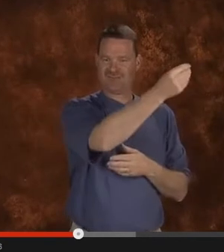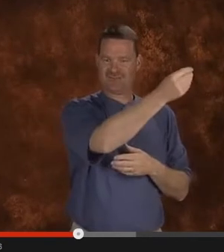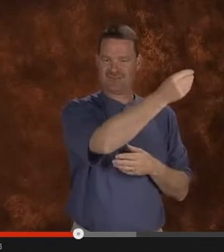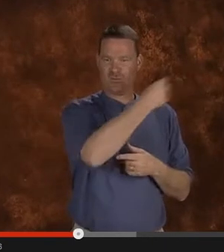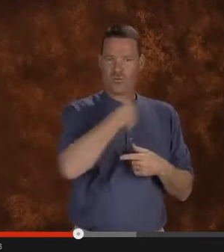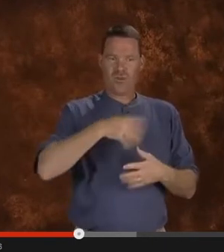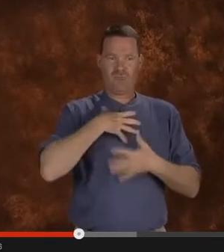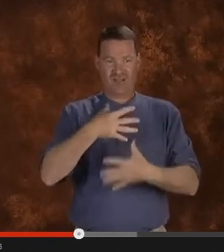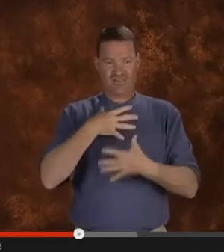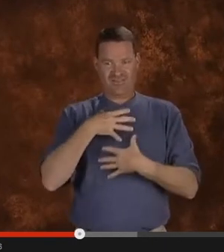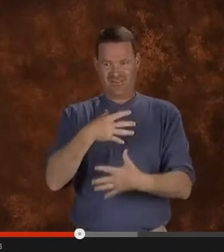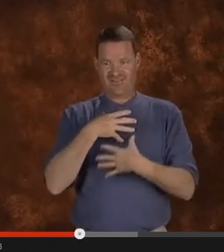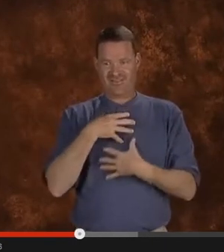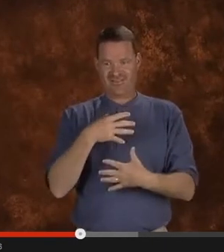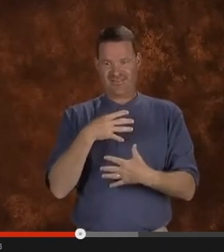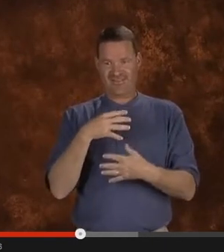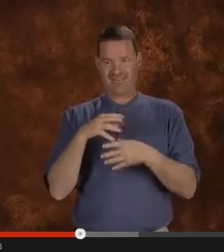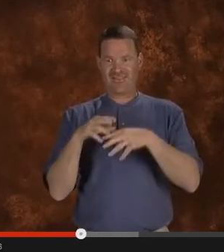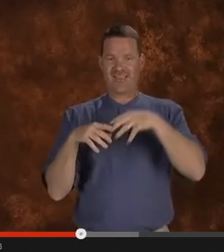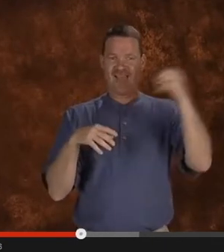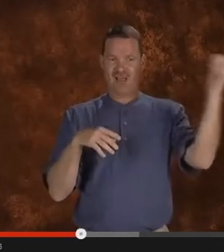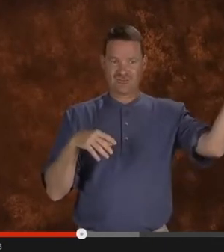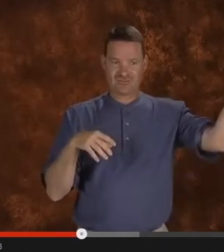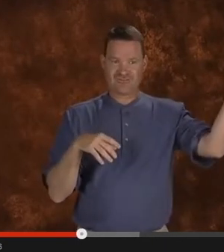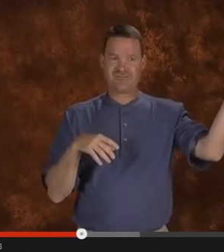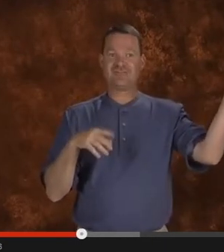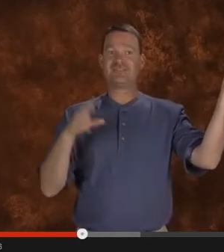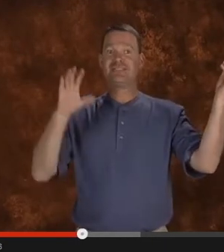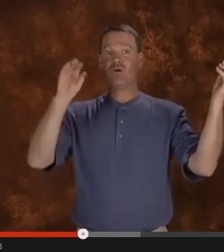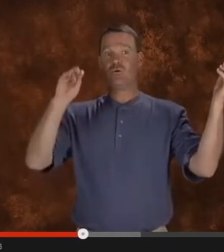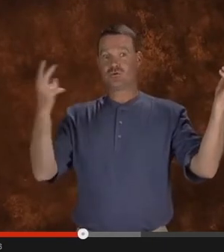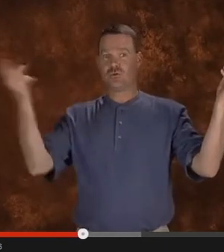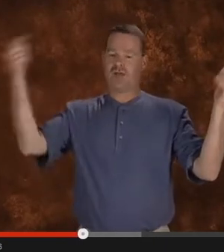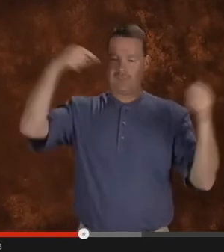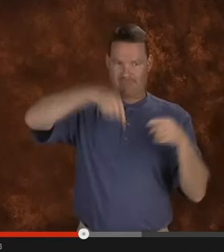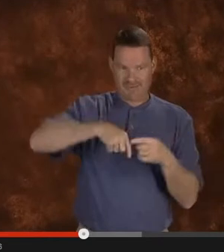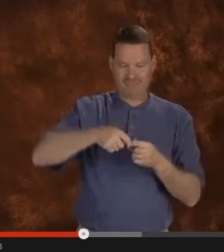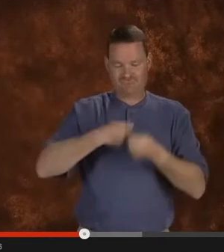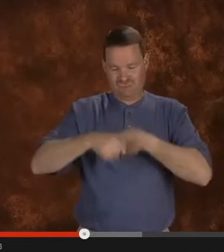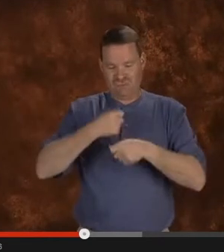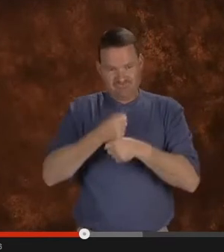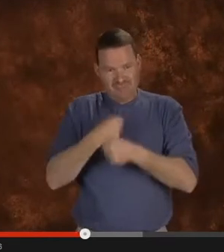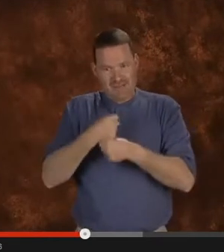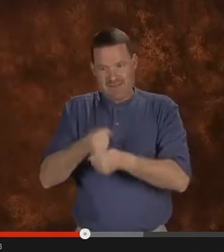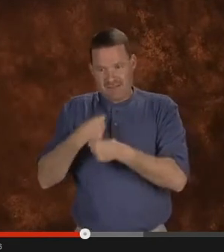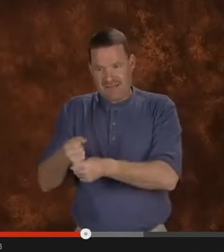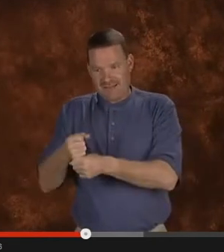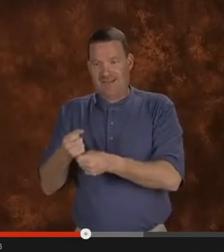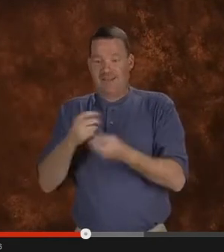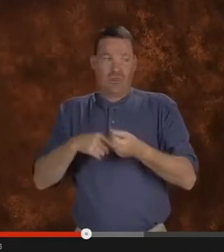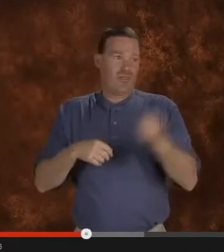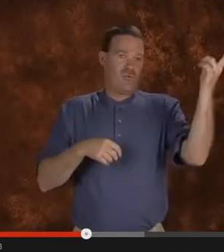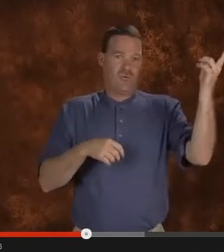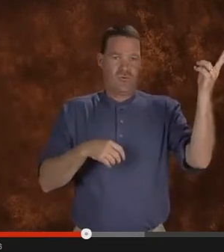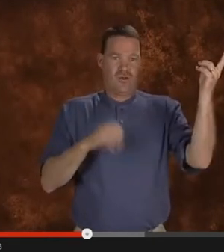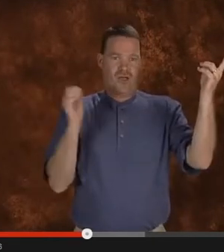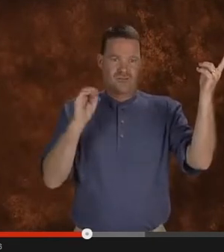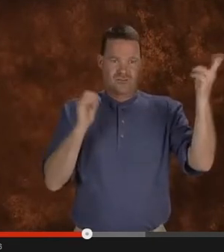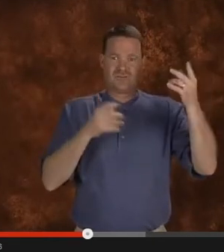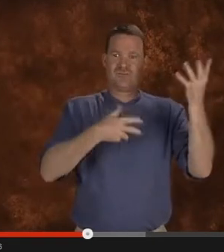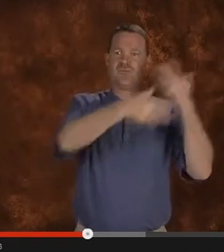And then what happens with the oxygen is it goes back out into the air so that we can bring it in. So the CO2 comes in,